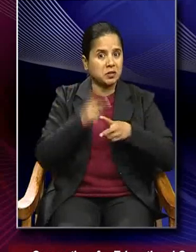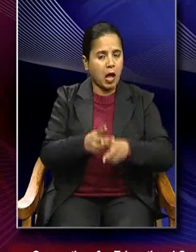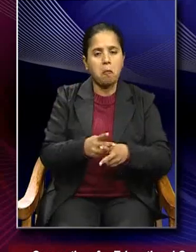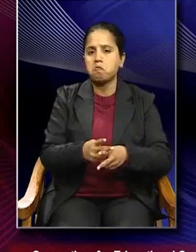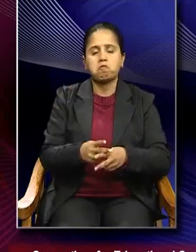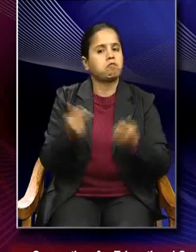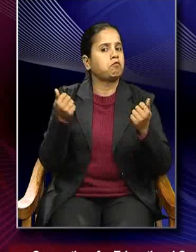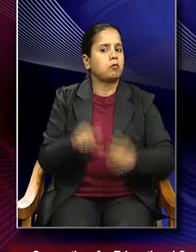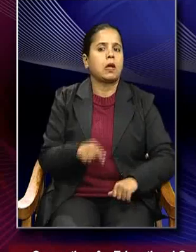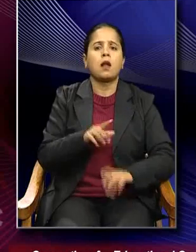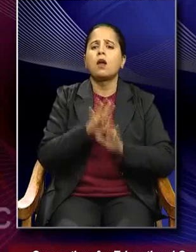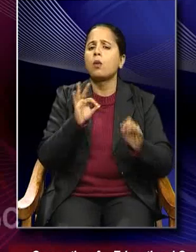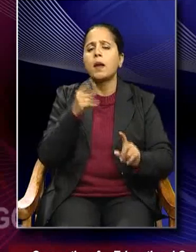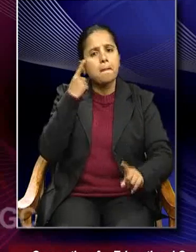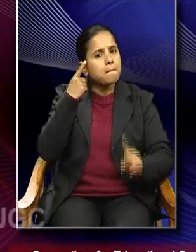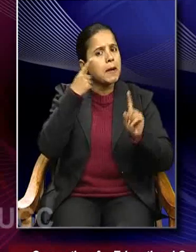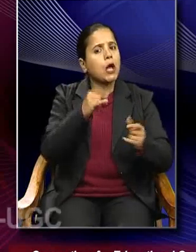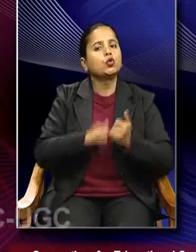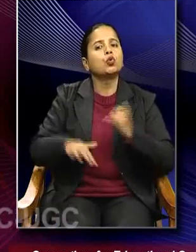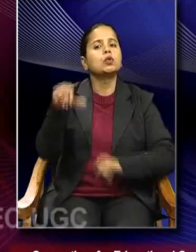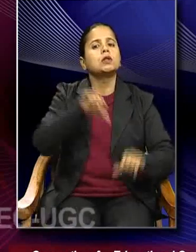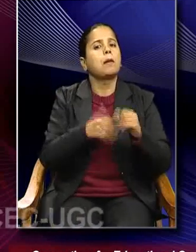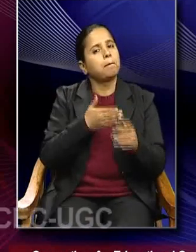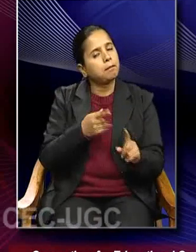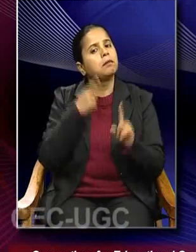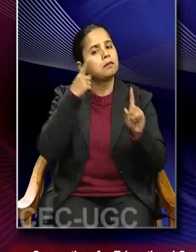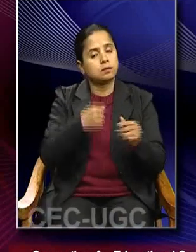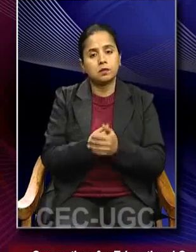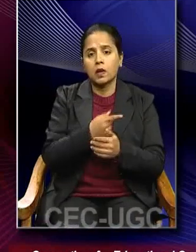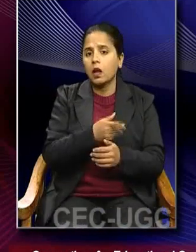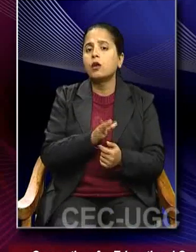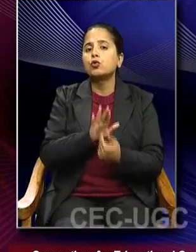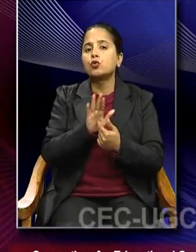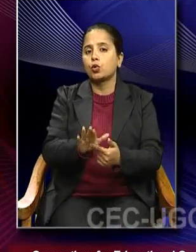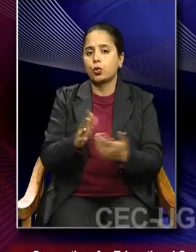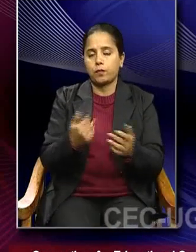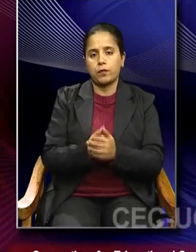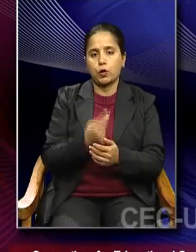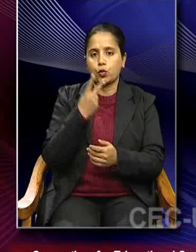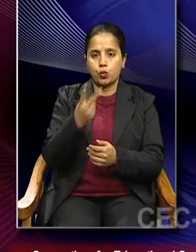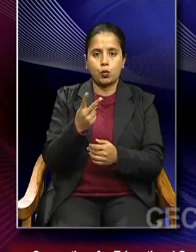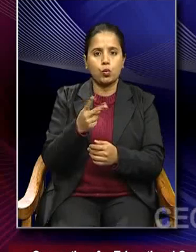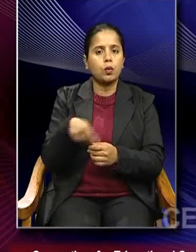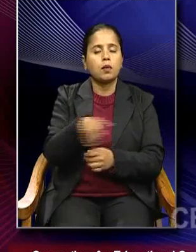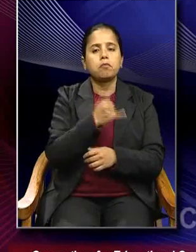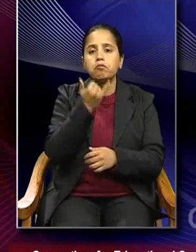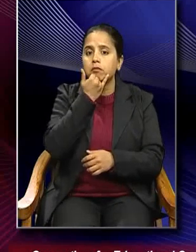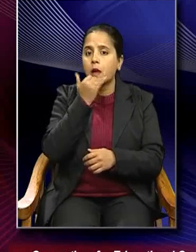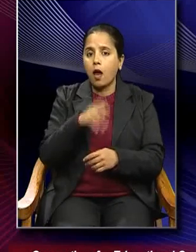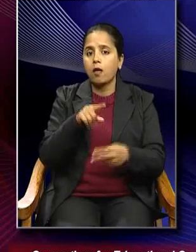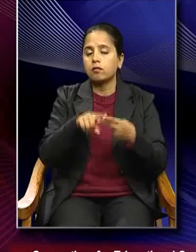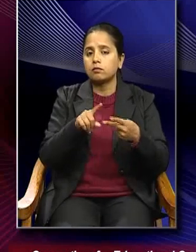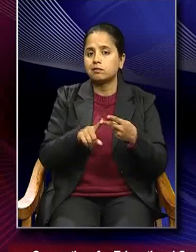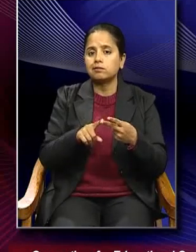which was the main goal of social science. He outlines two main flaws that cause